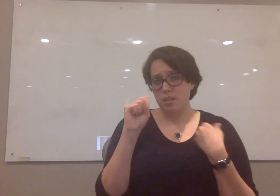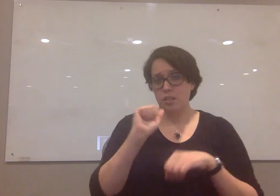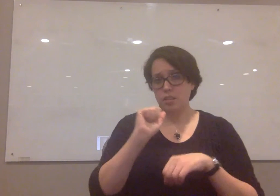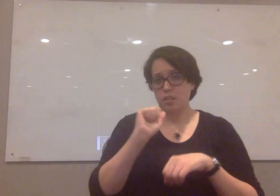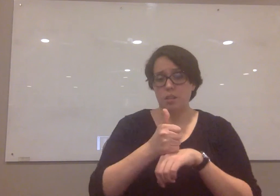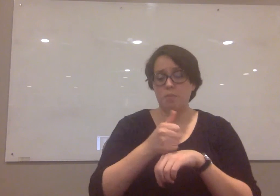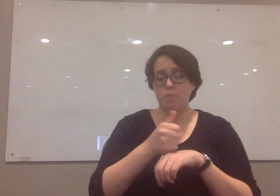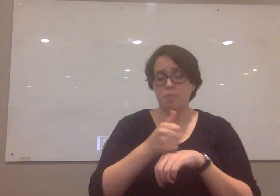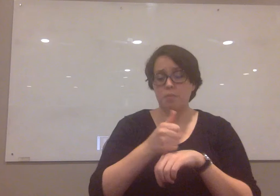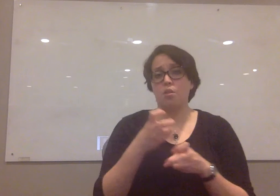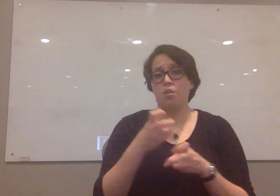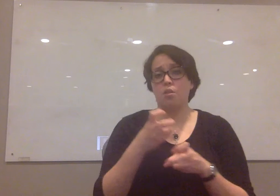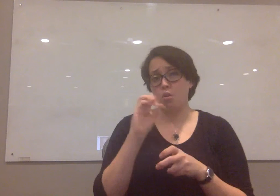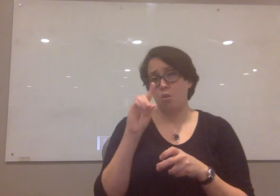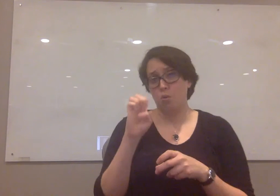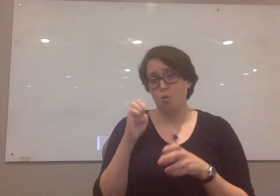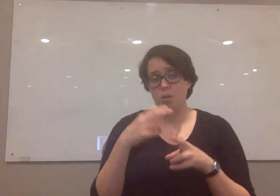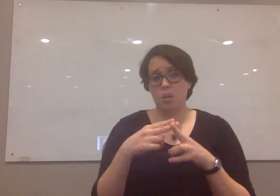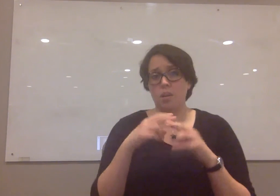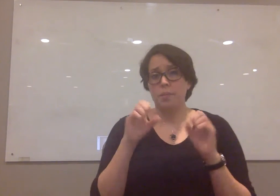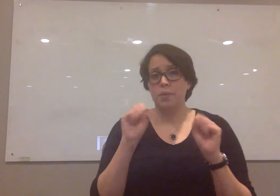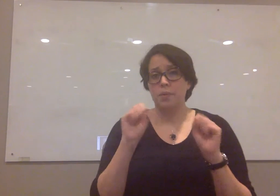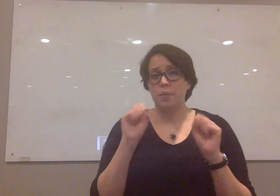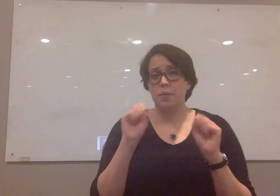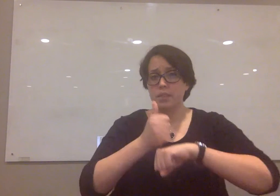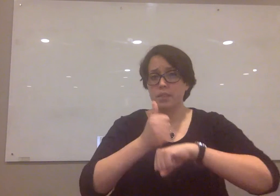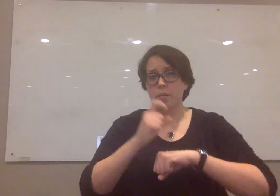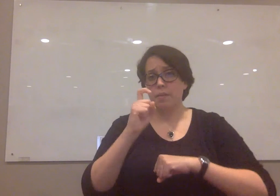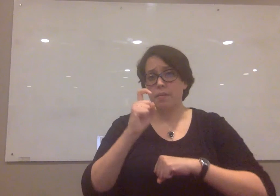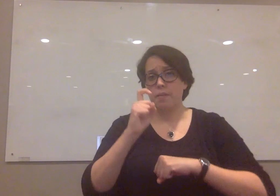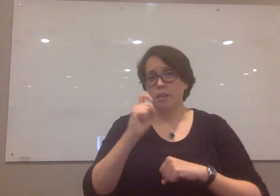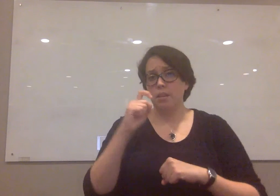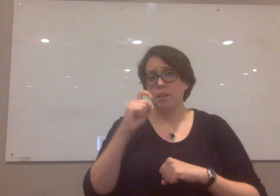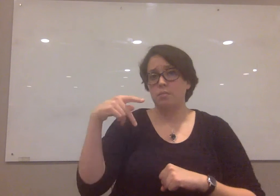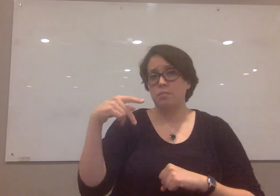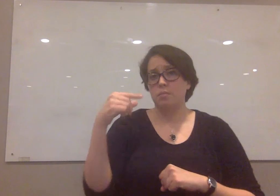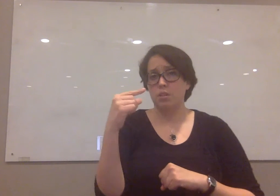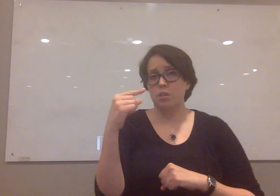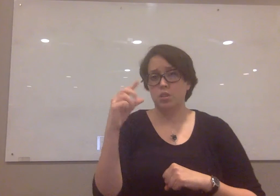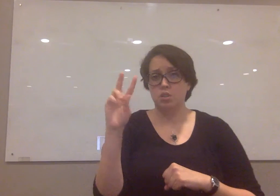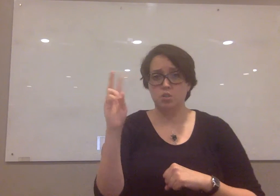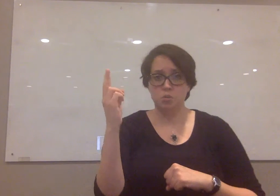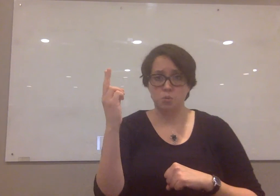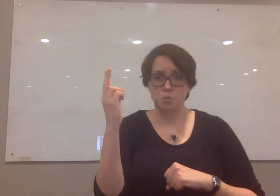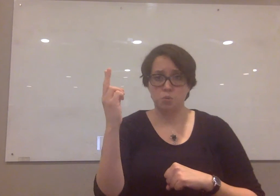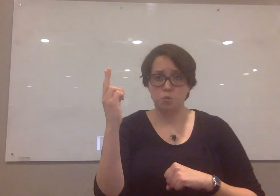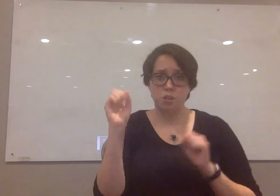nodes know about each other. Like that's how you can set up the Phoenix PG2 thing so that you can have distributed Phoenix nodes.